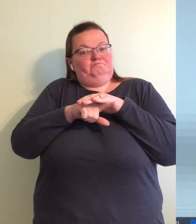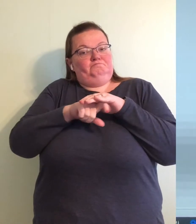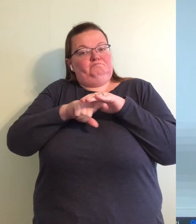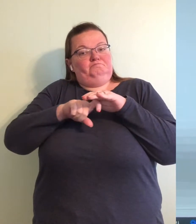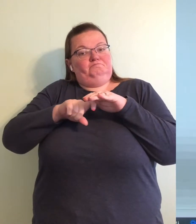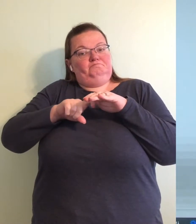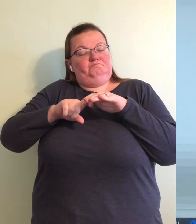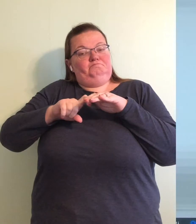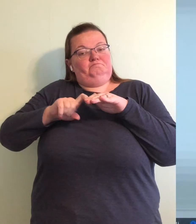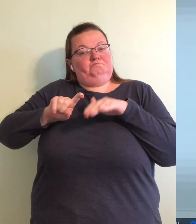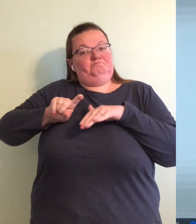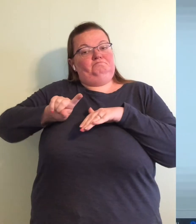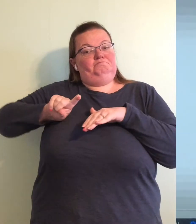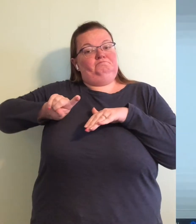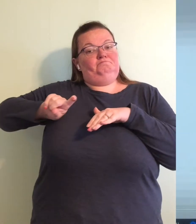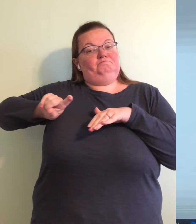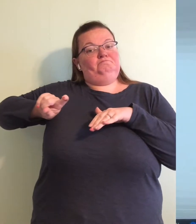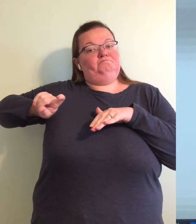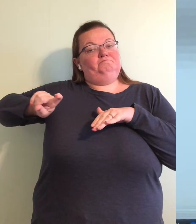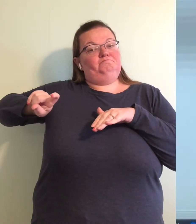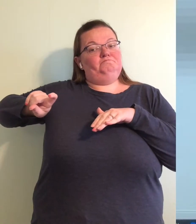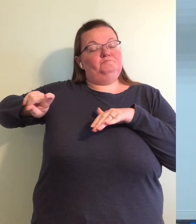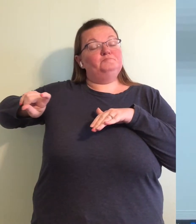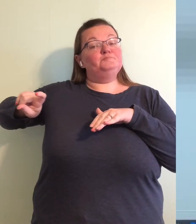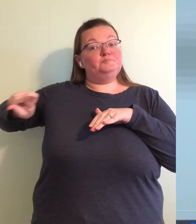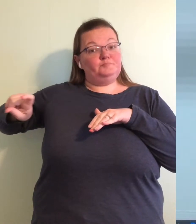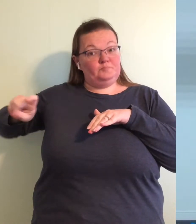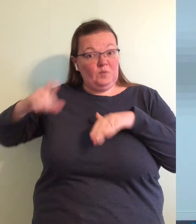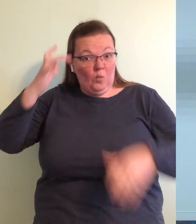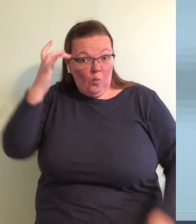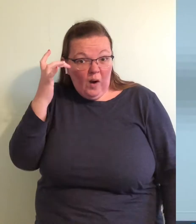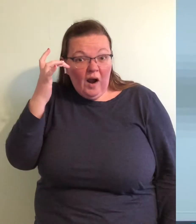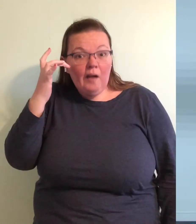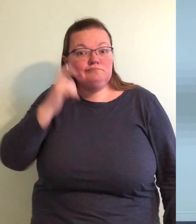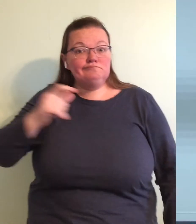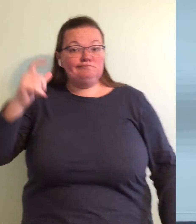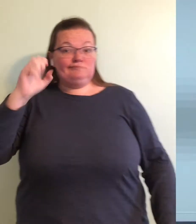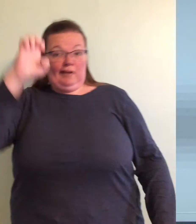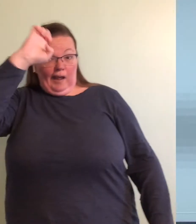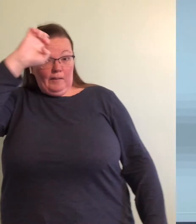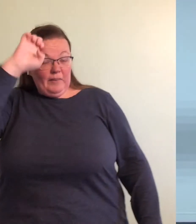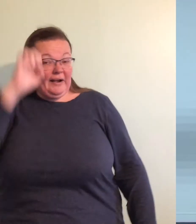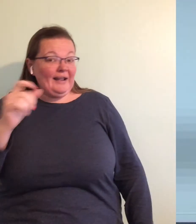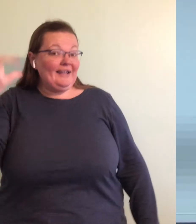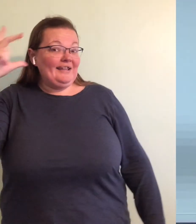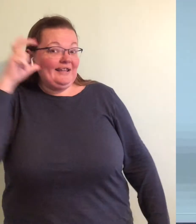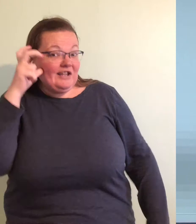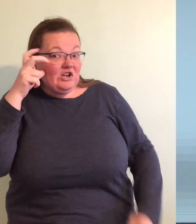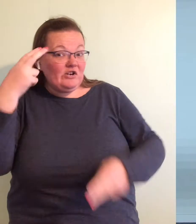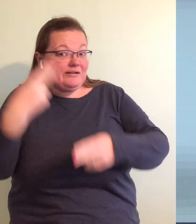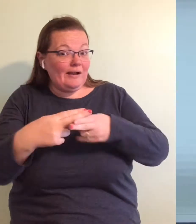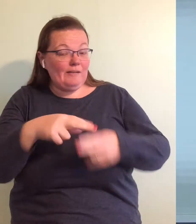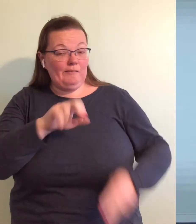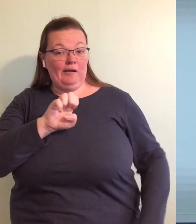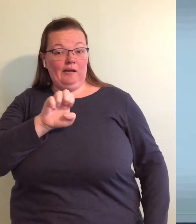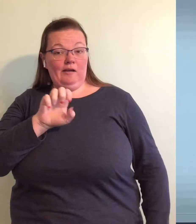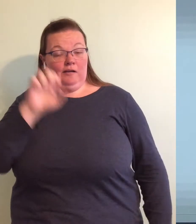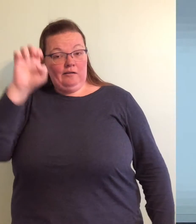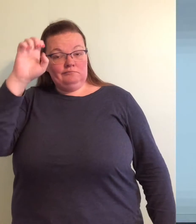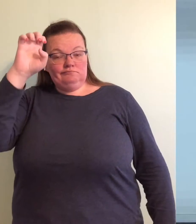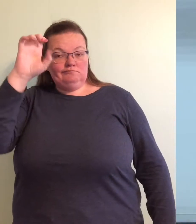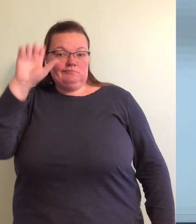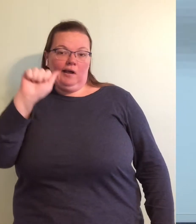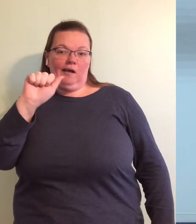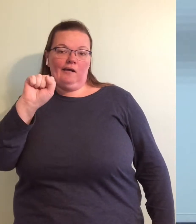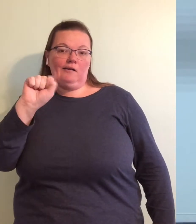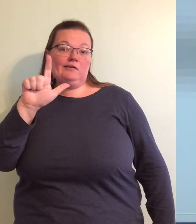of Aslan gave him a mysterious and horrible feeling, just as it gave the others a mysterious and lovely feeling.